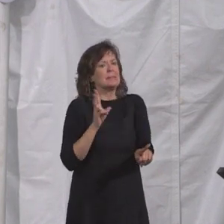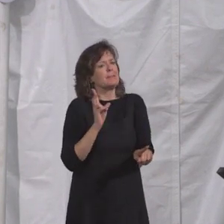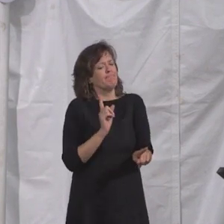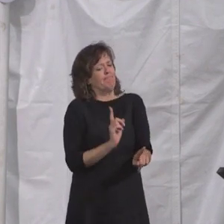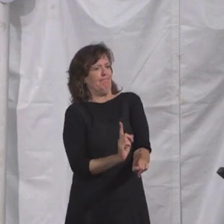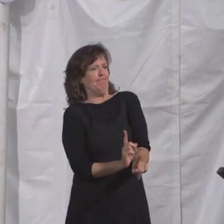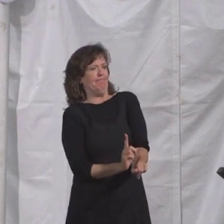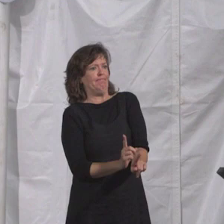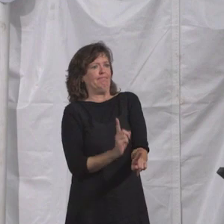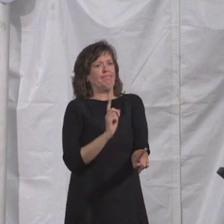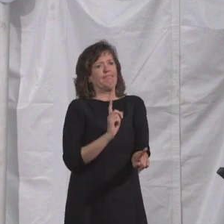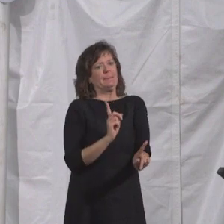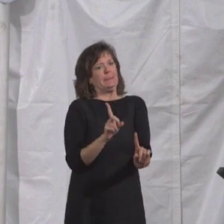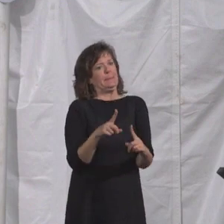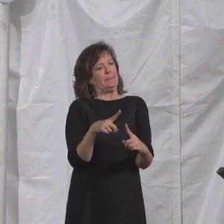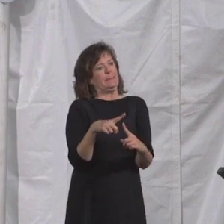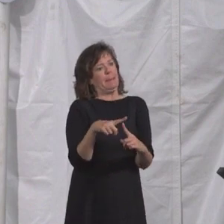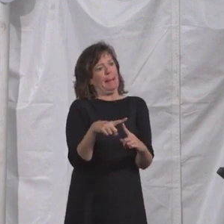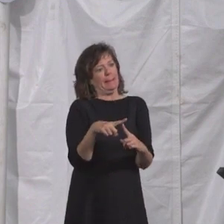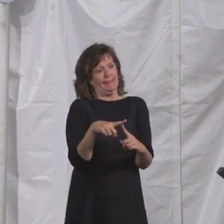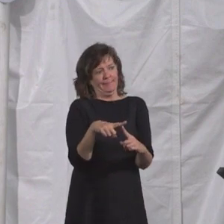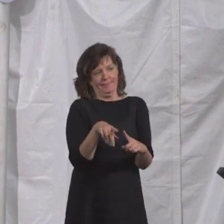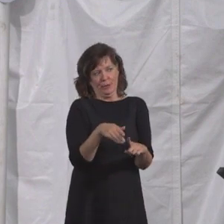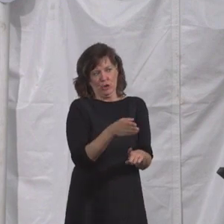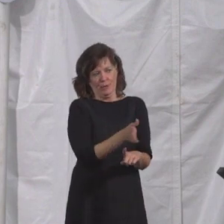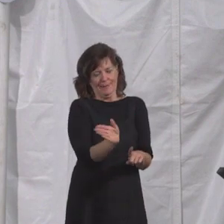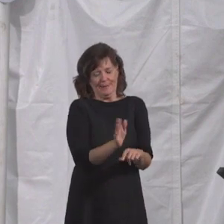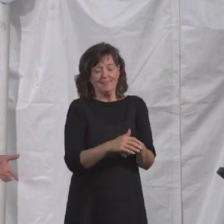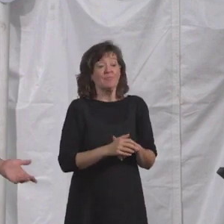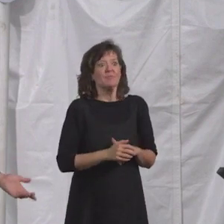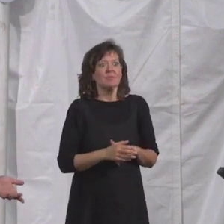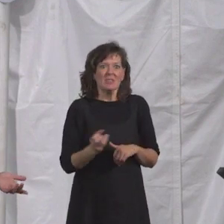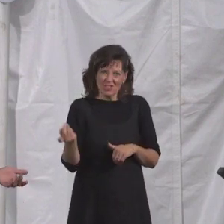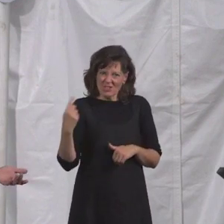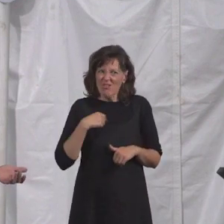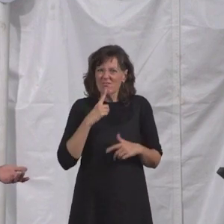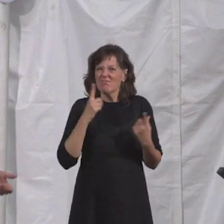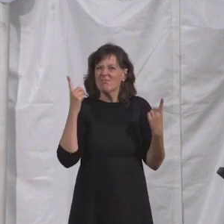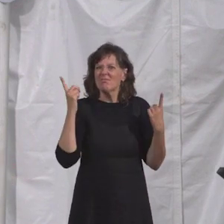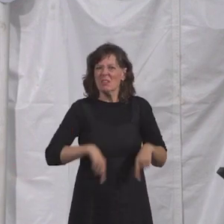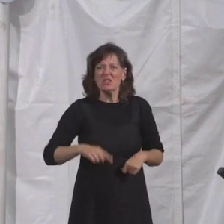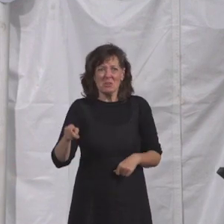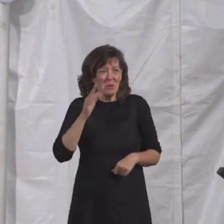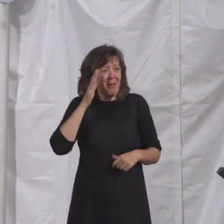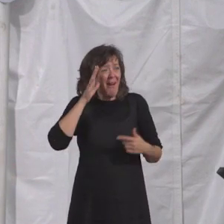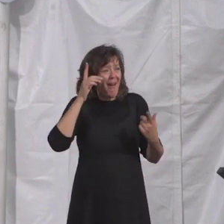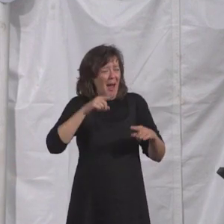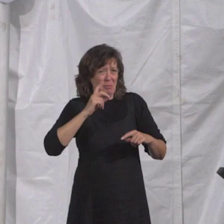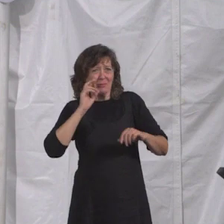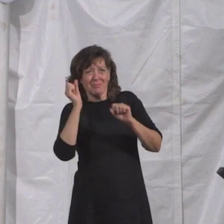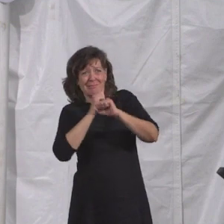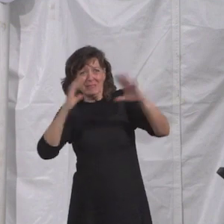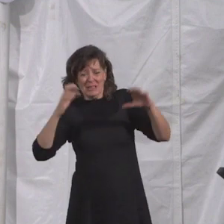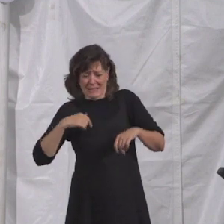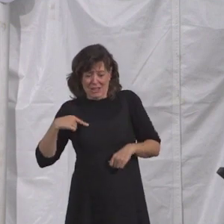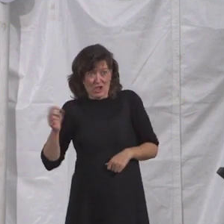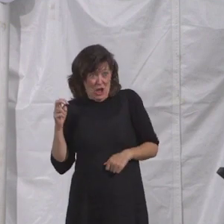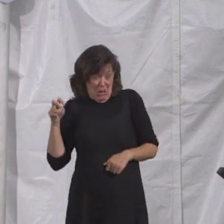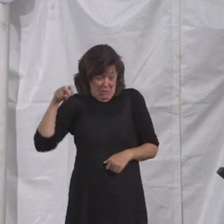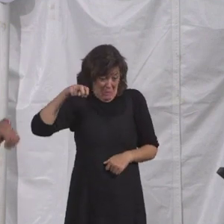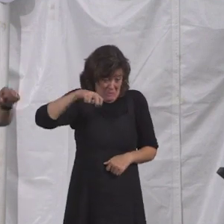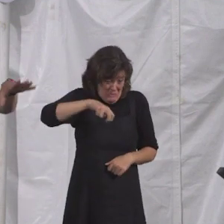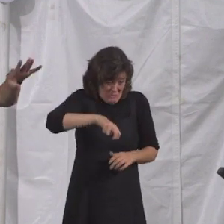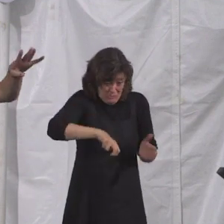the cliff, into the pit, and we didn't want that to happen because we liked Nora, but I didn't know what to do. And then Elmore did the bravest thing I've